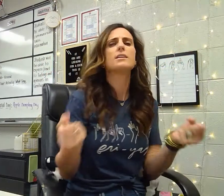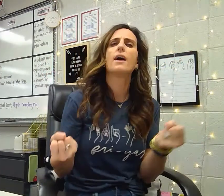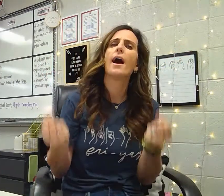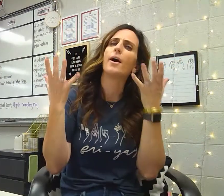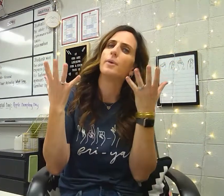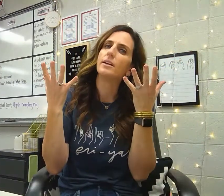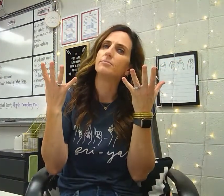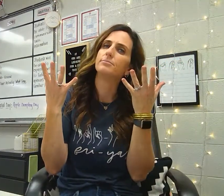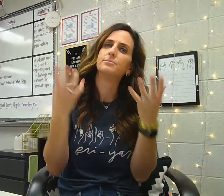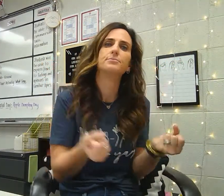and how many.